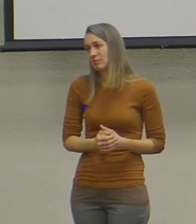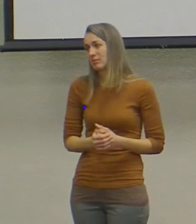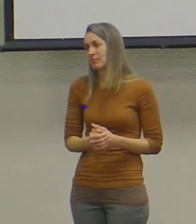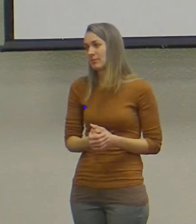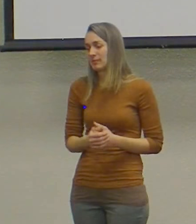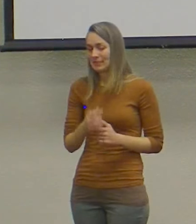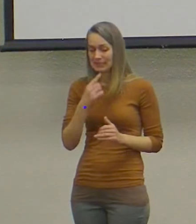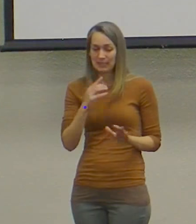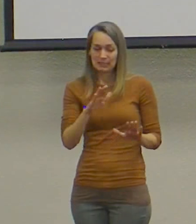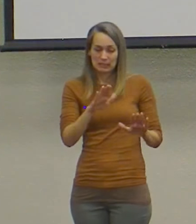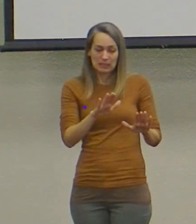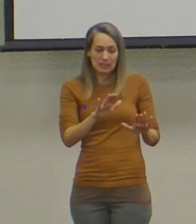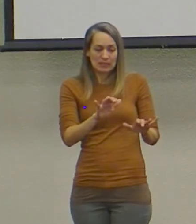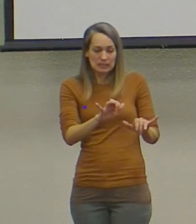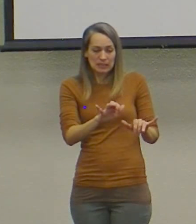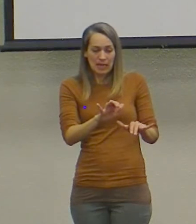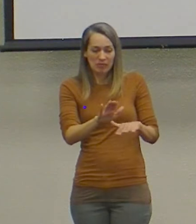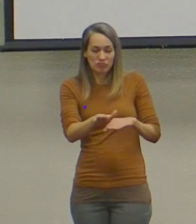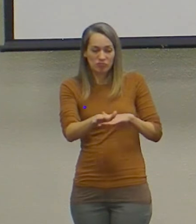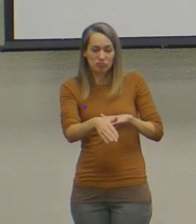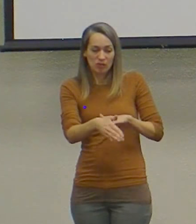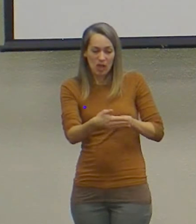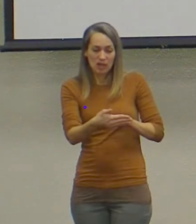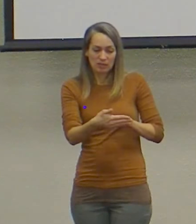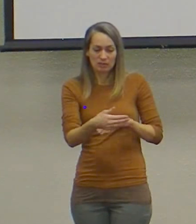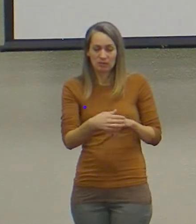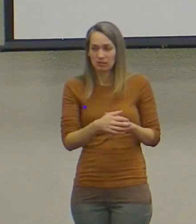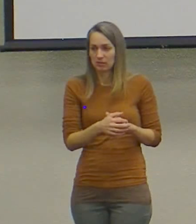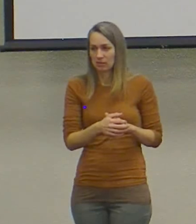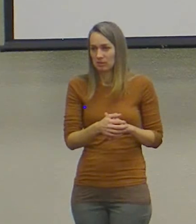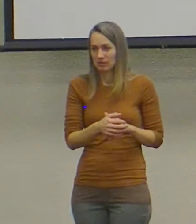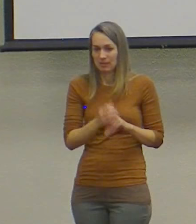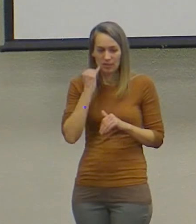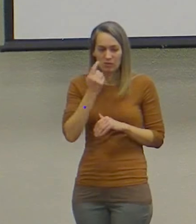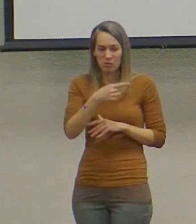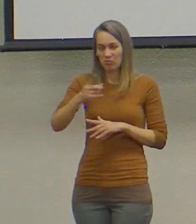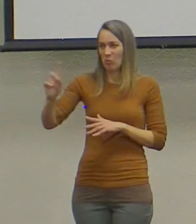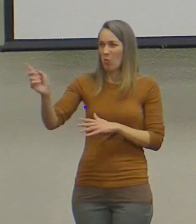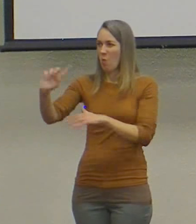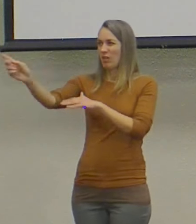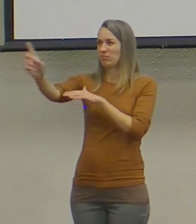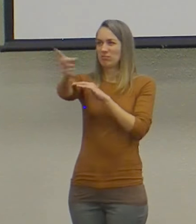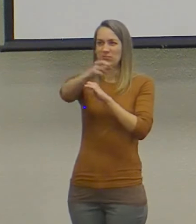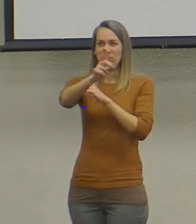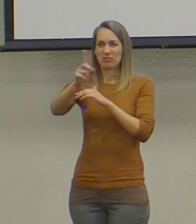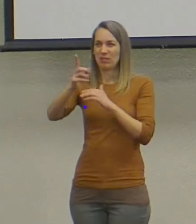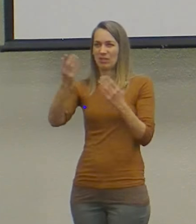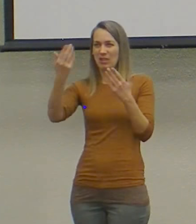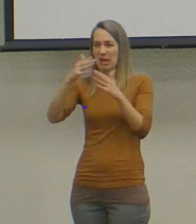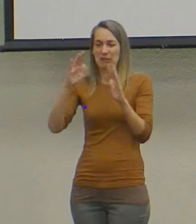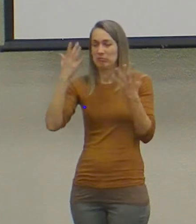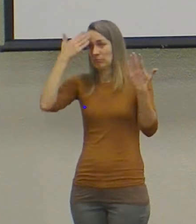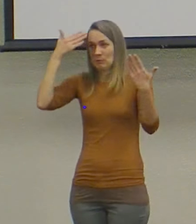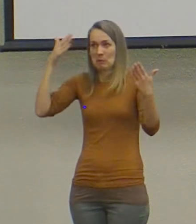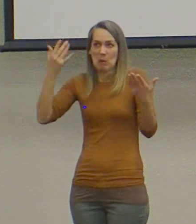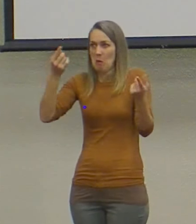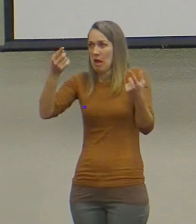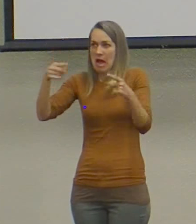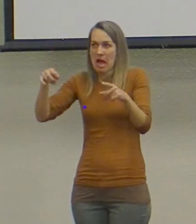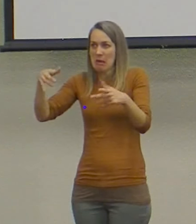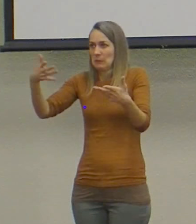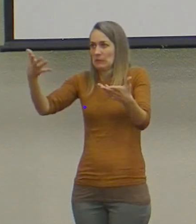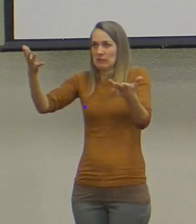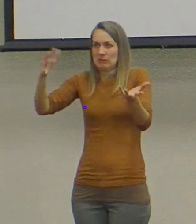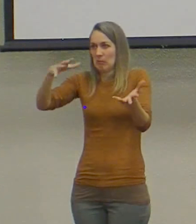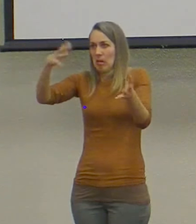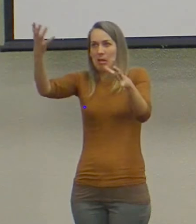He says, stay here for the night. You go to milling around out here in the dark, you may, upset, and who knows what chaos could